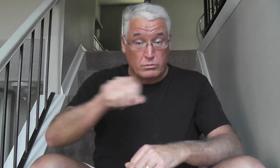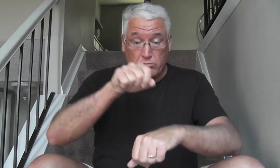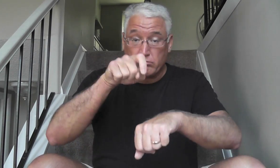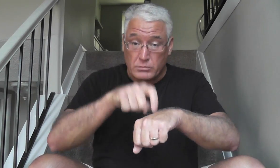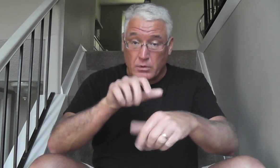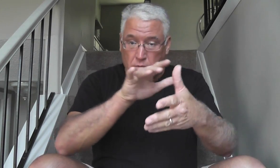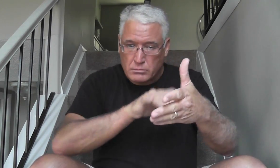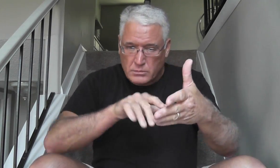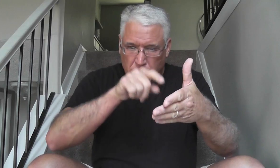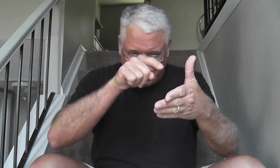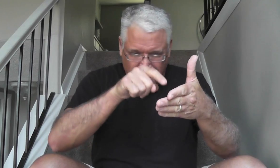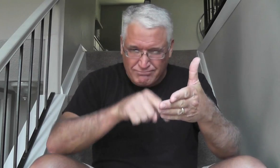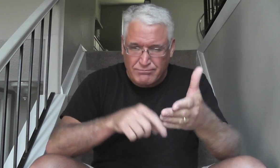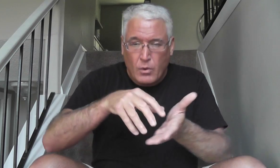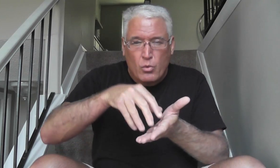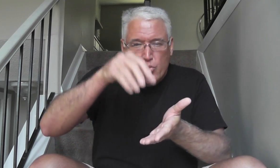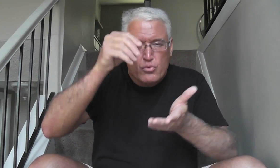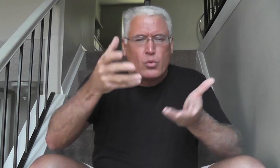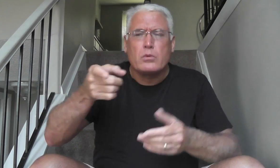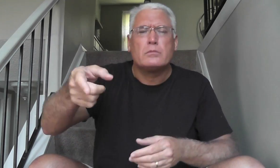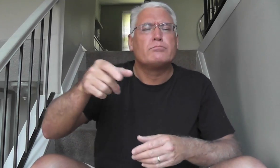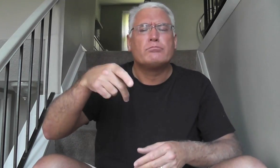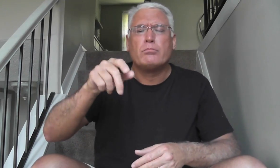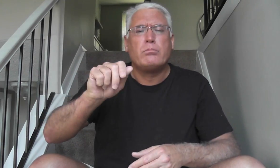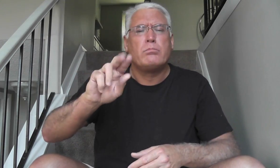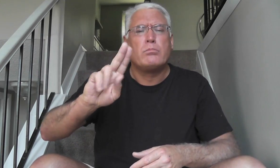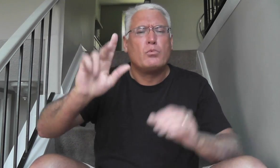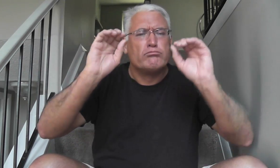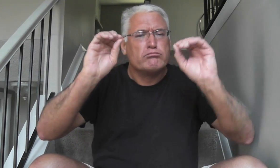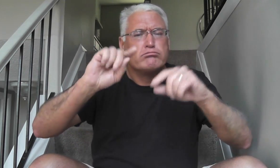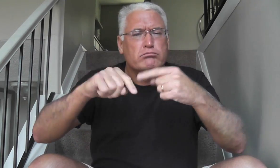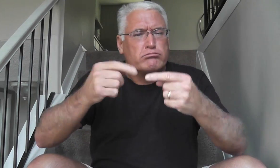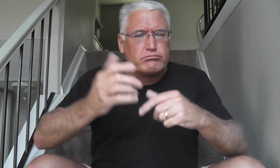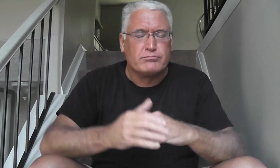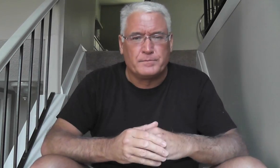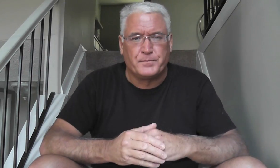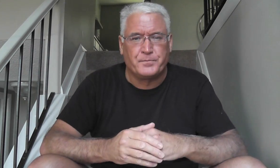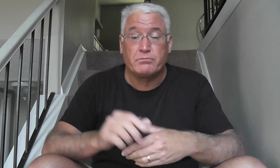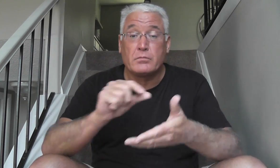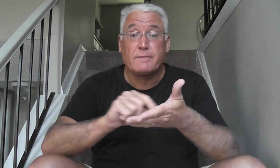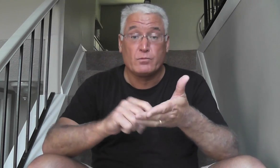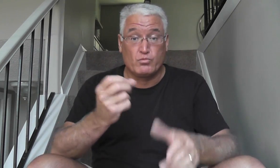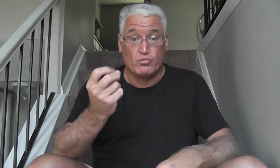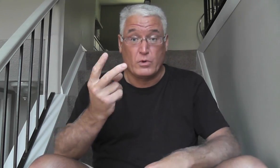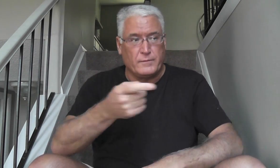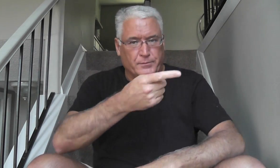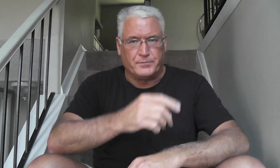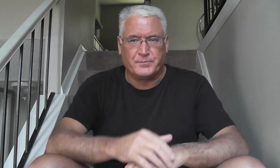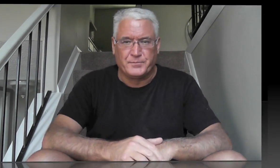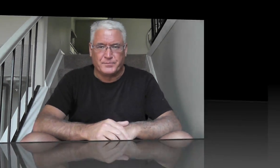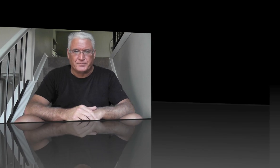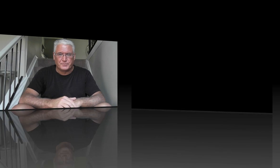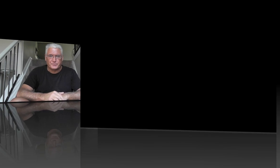times. We're going to be taking our time to study and learn what the apostle has to teach us, starting with verse